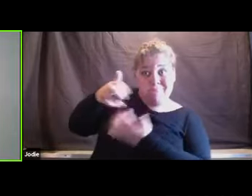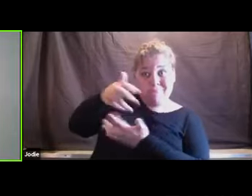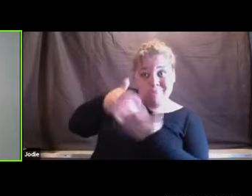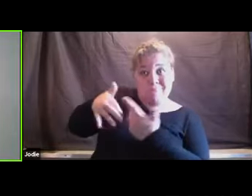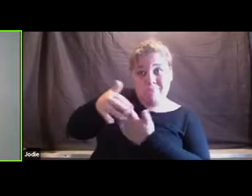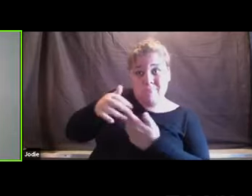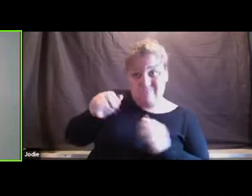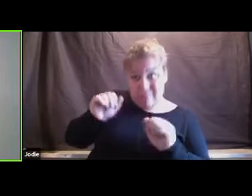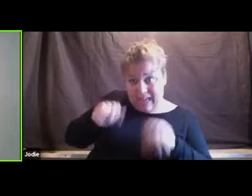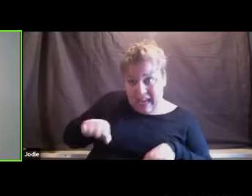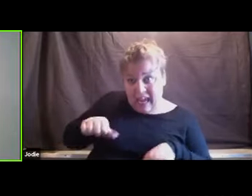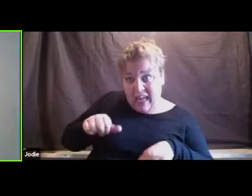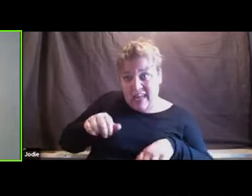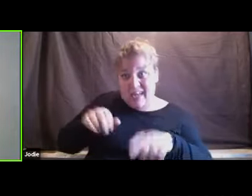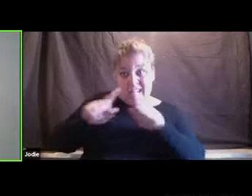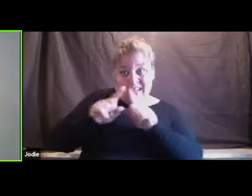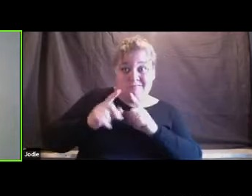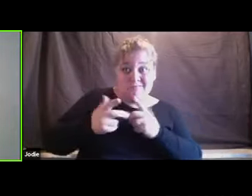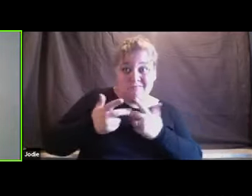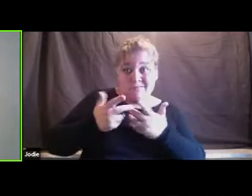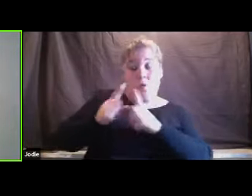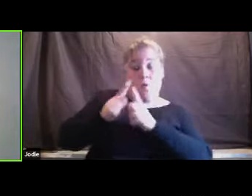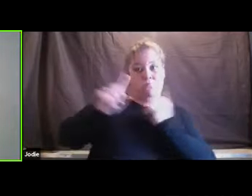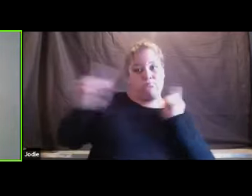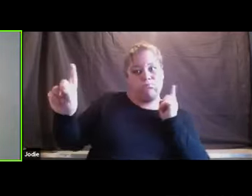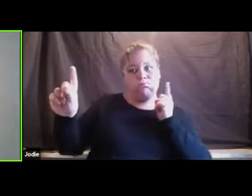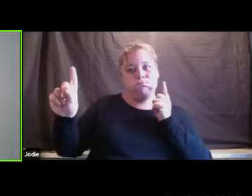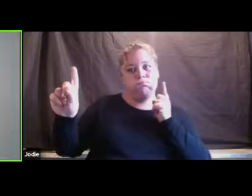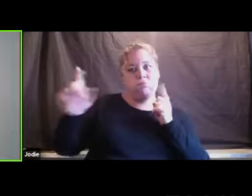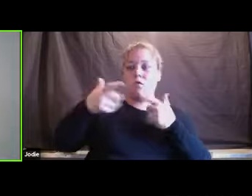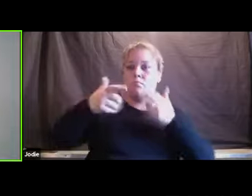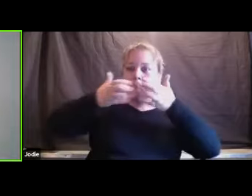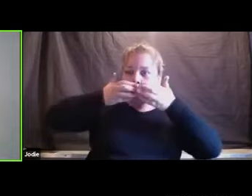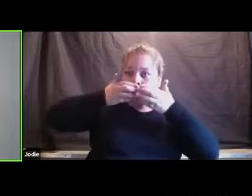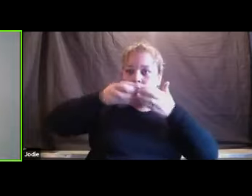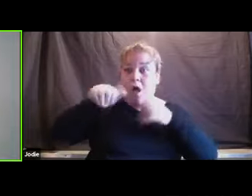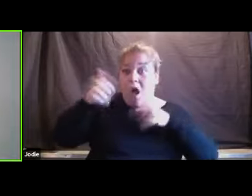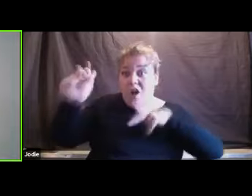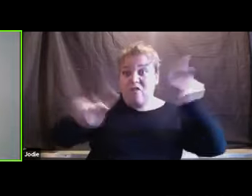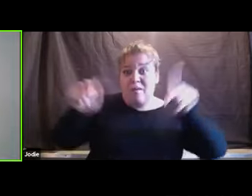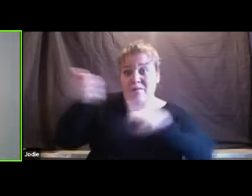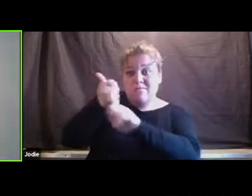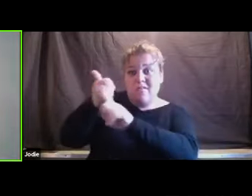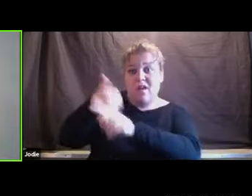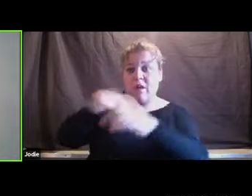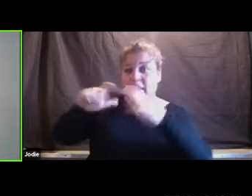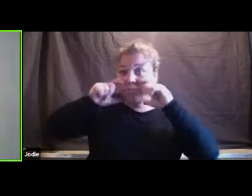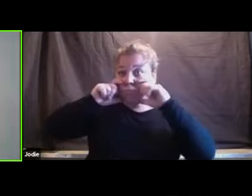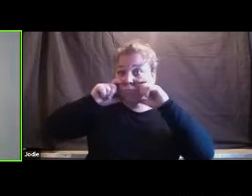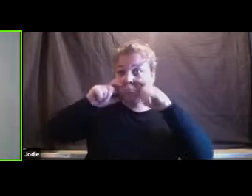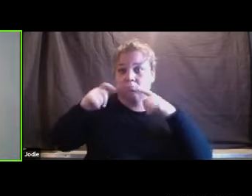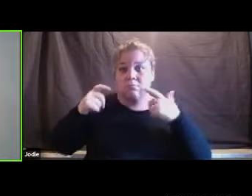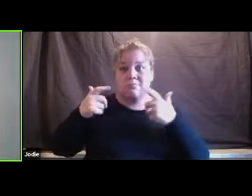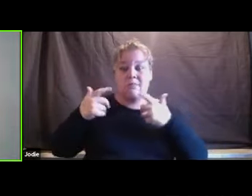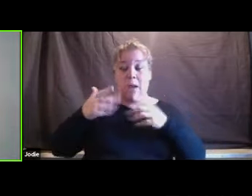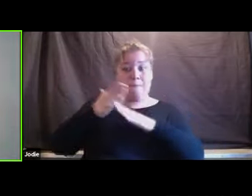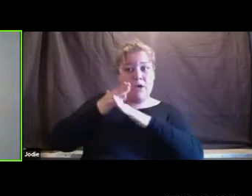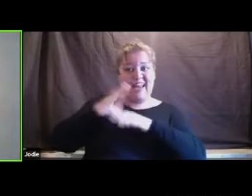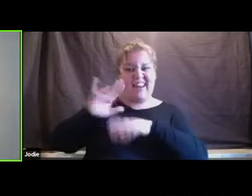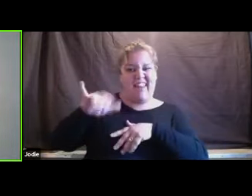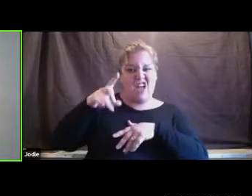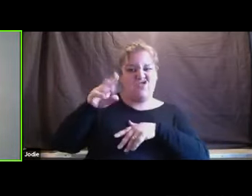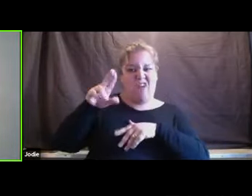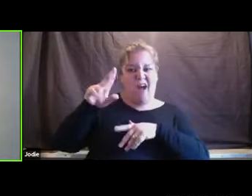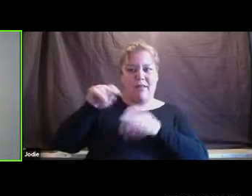distance from them? Are they wearing face coverings in case they're sick and protecting their droplets from getting to